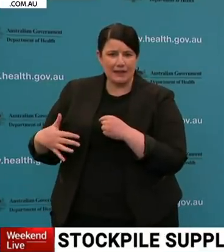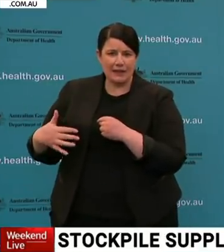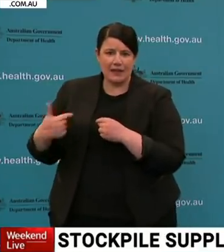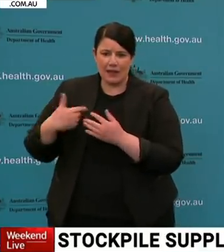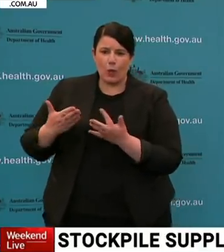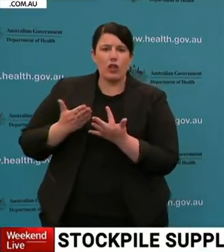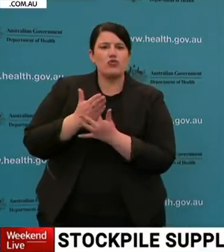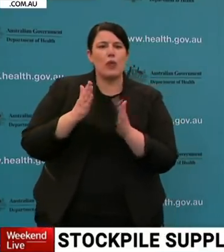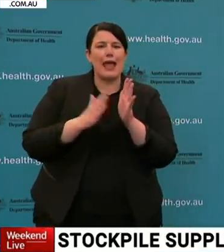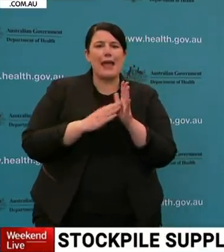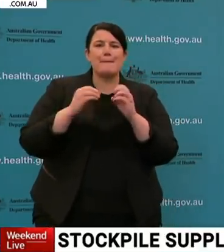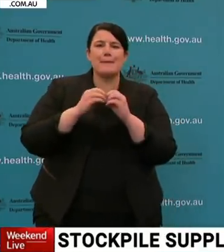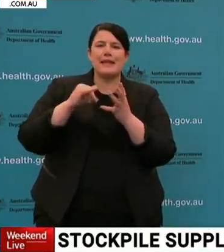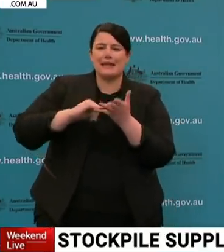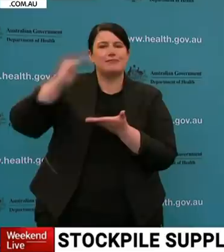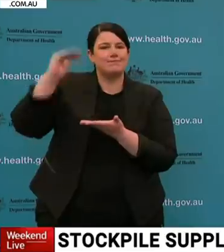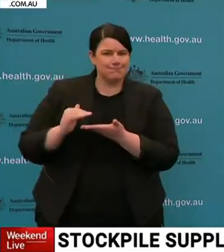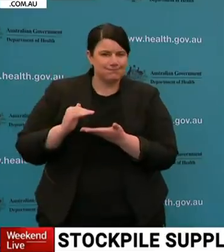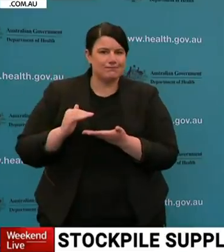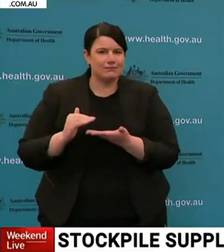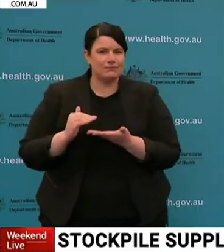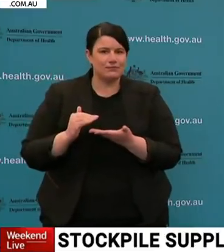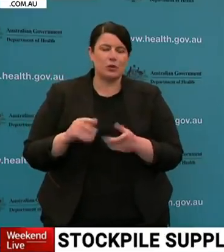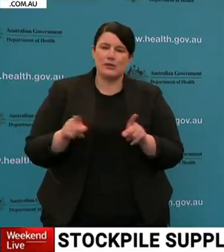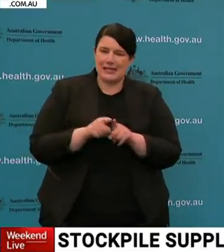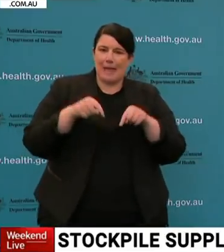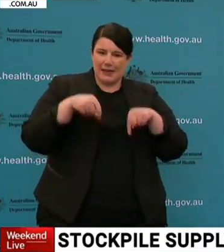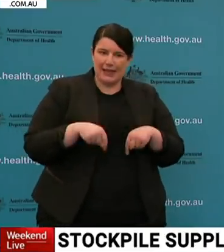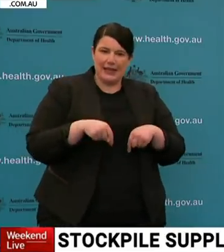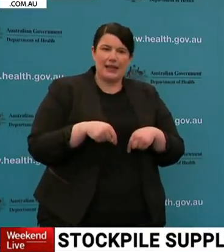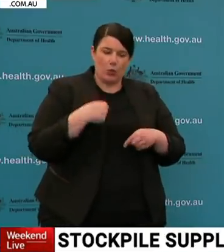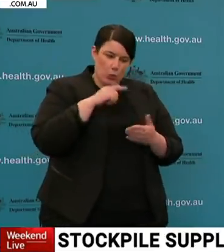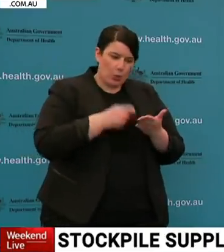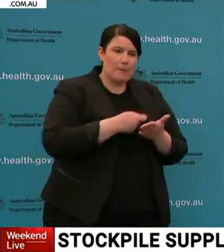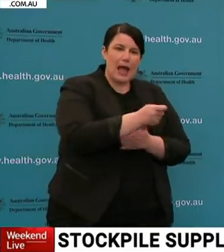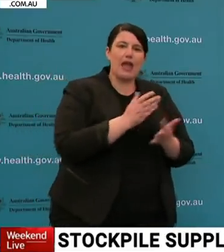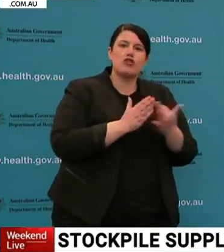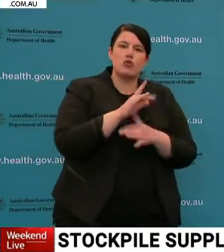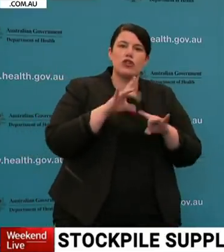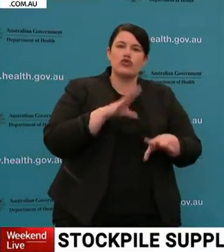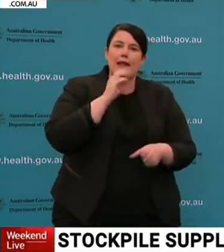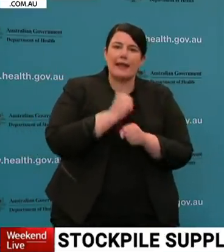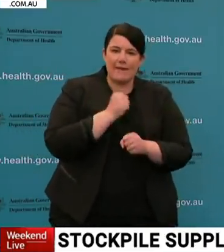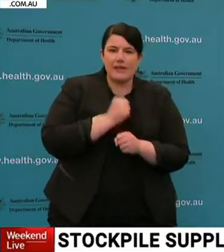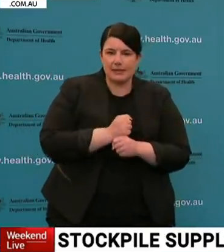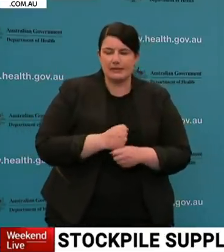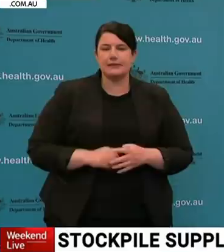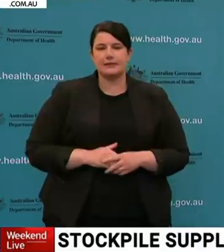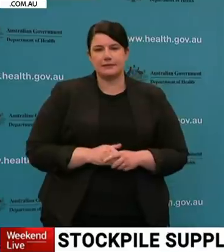the MBS. So there's certainly no exception here. This will be paid for by the Australian government.